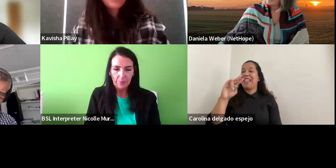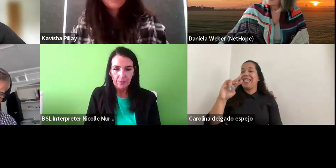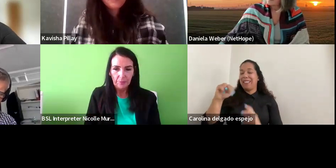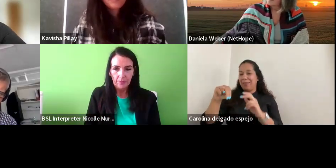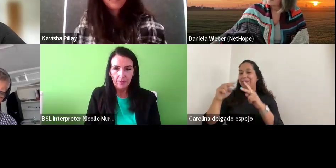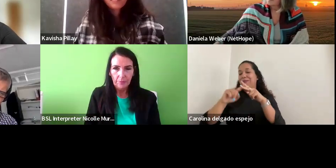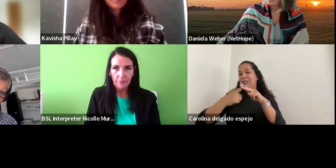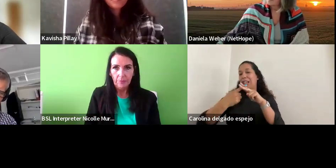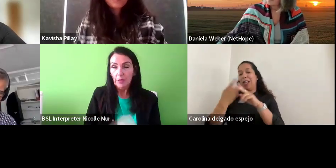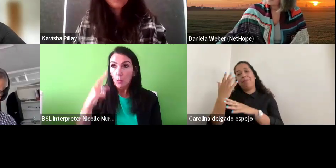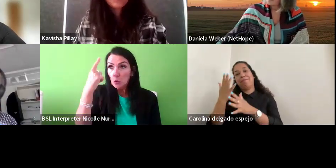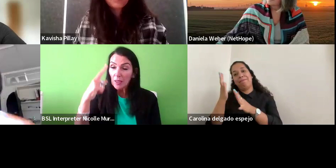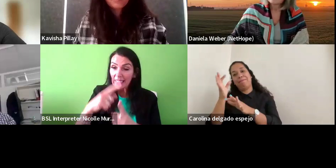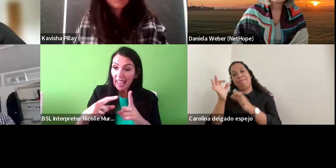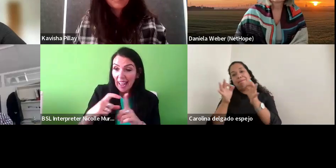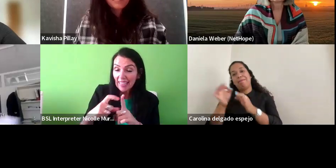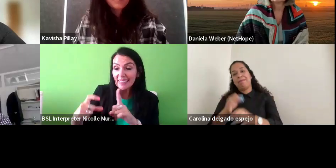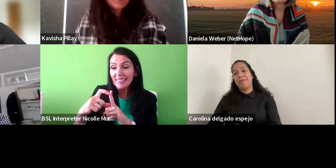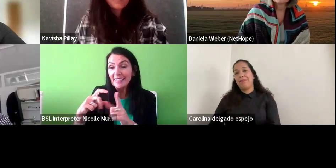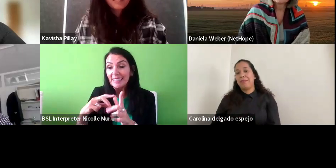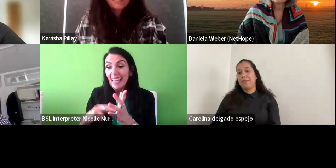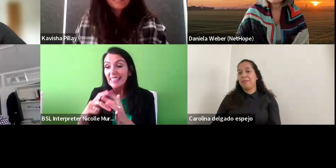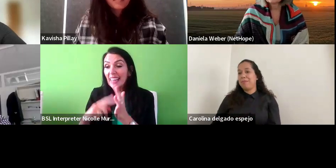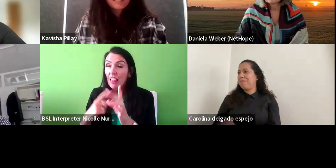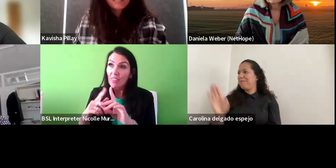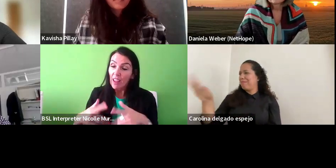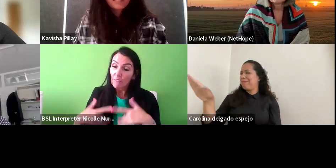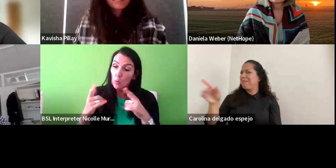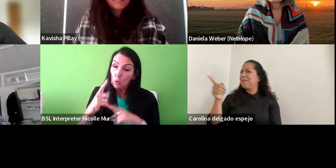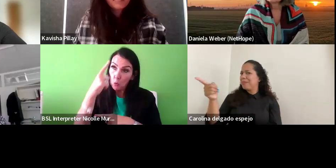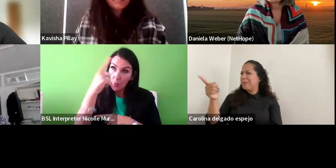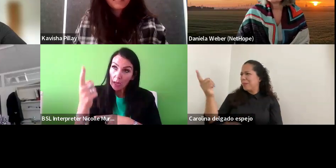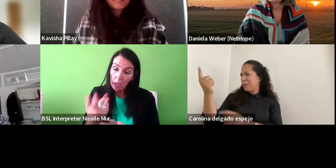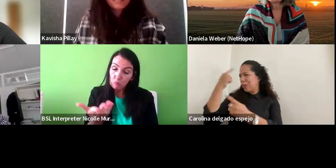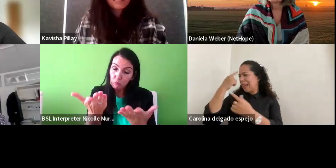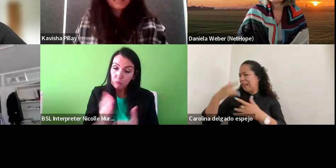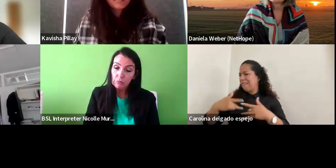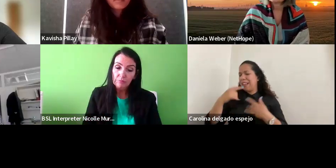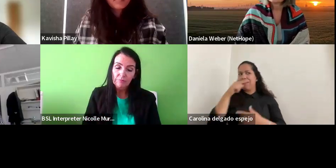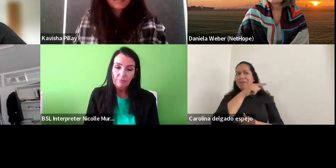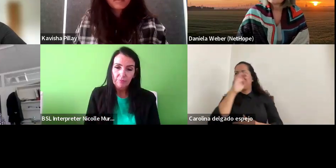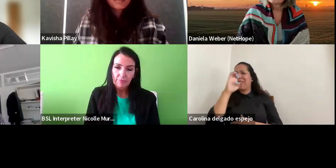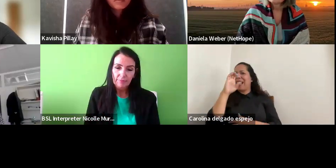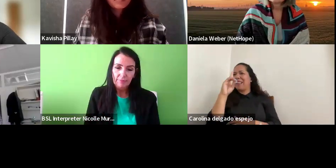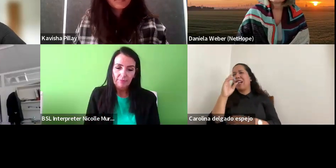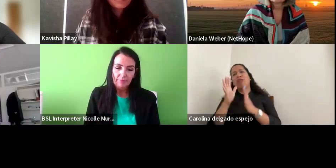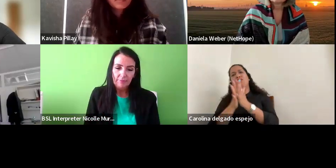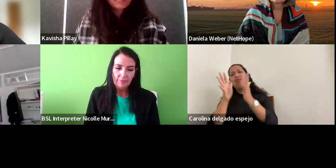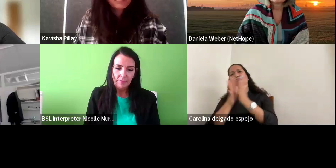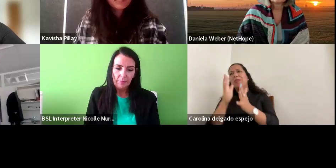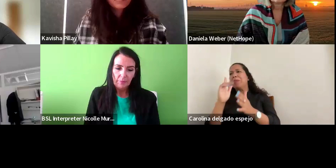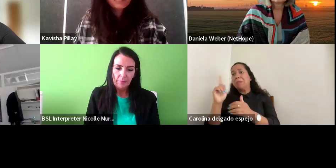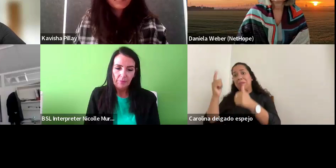Ed and Daniela, and how that maybe what is it that you'd like to spearhead in this